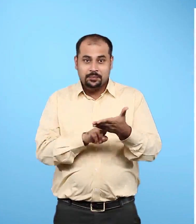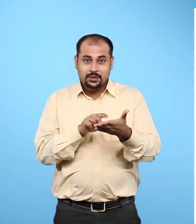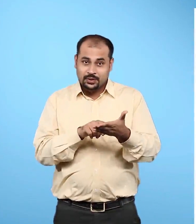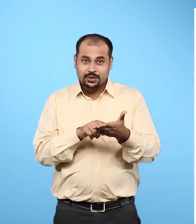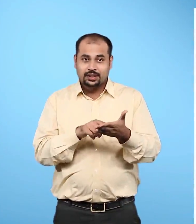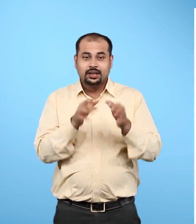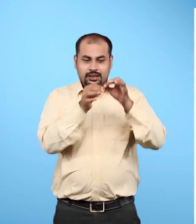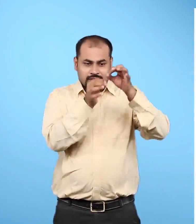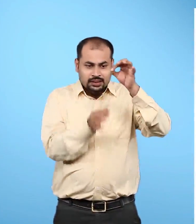Measure stamps.